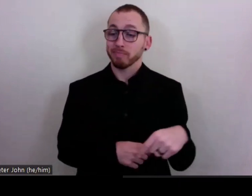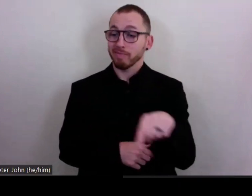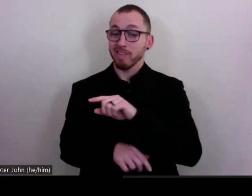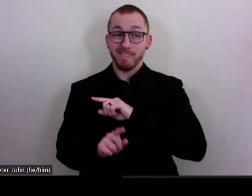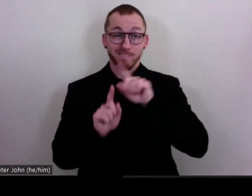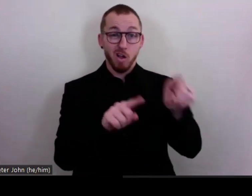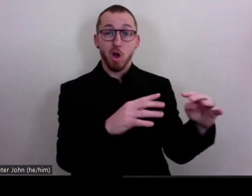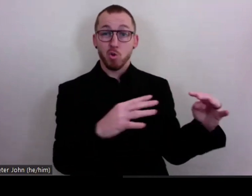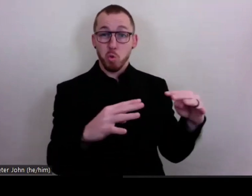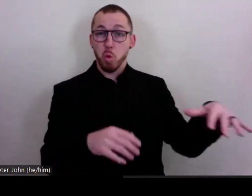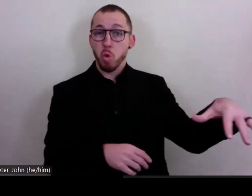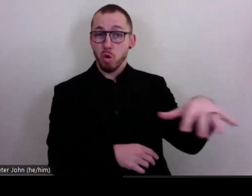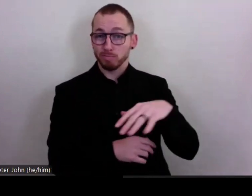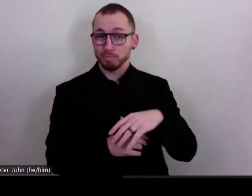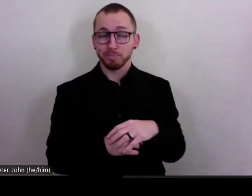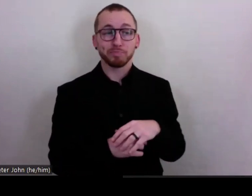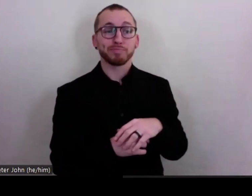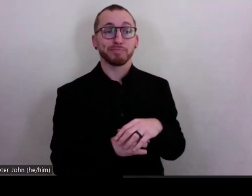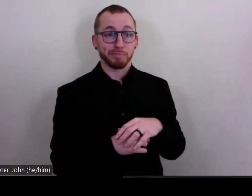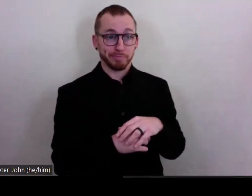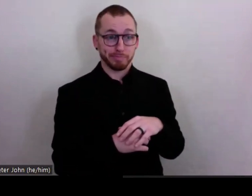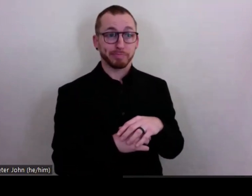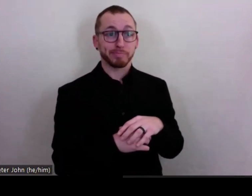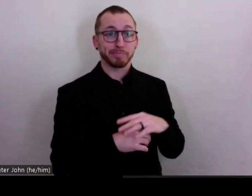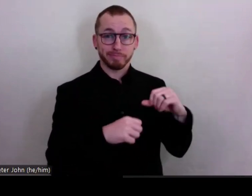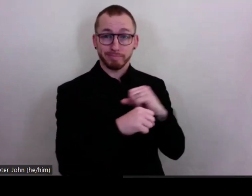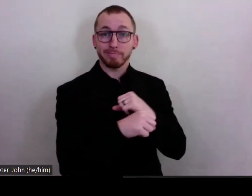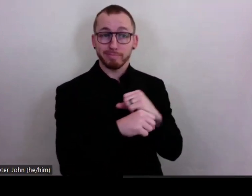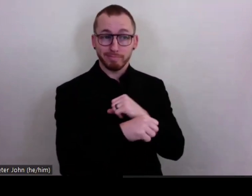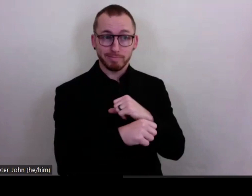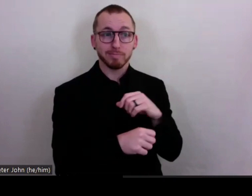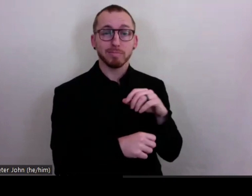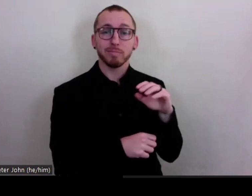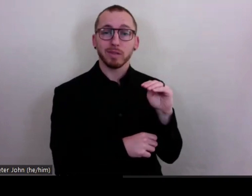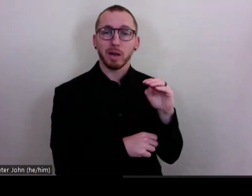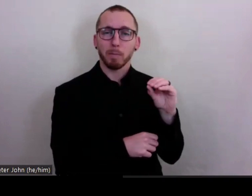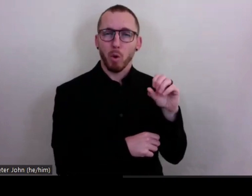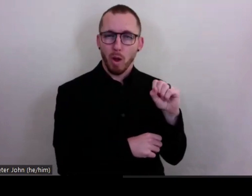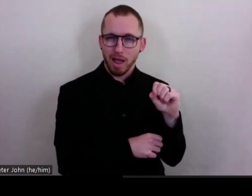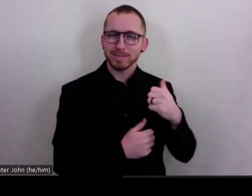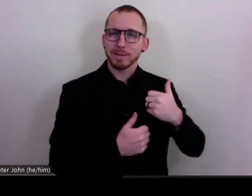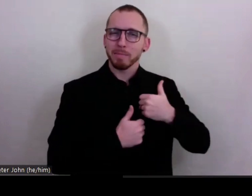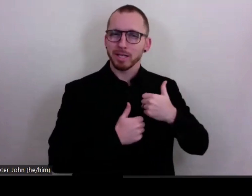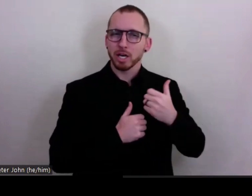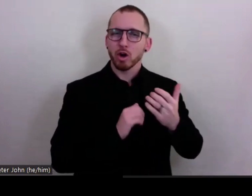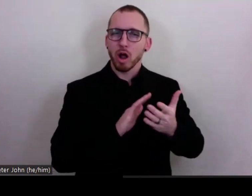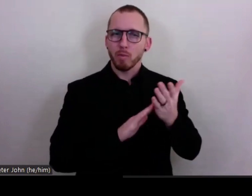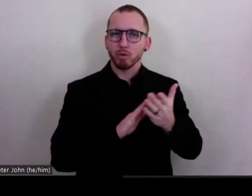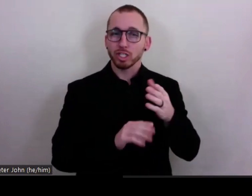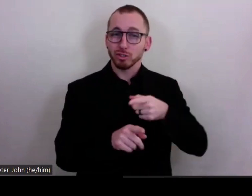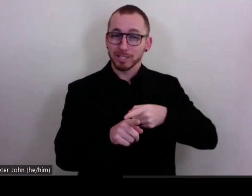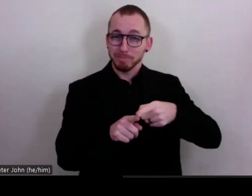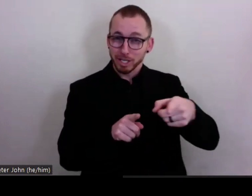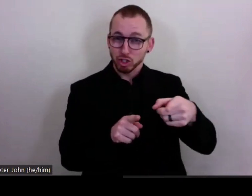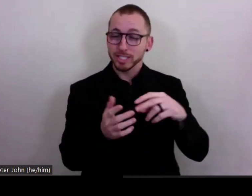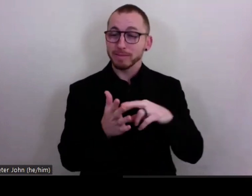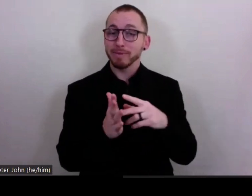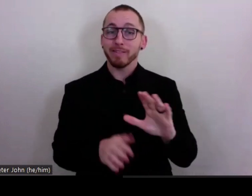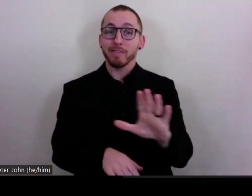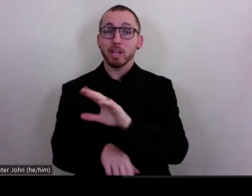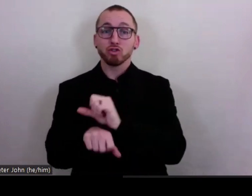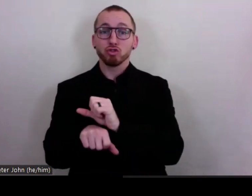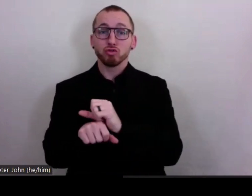zones, participated in MOSs or military operational specialties where their occupation